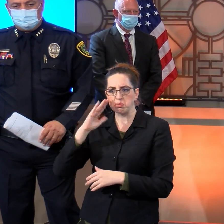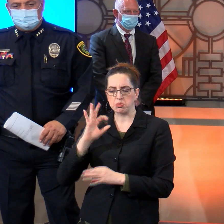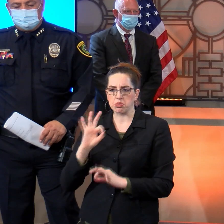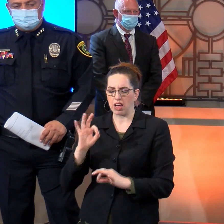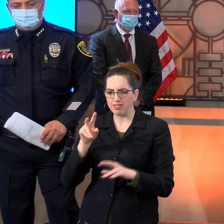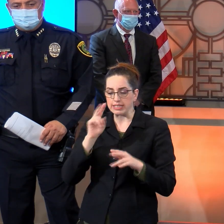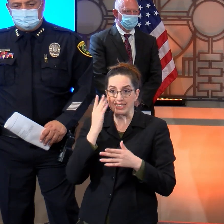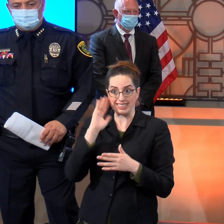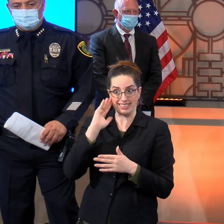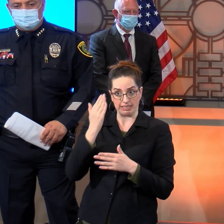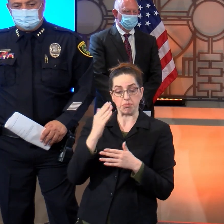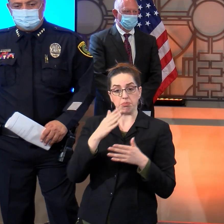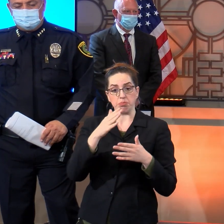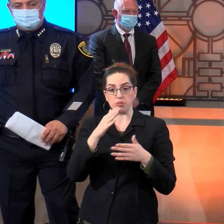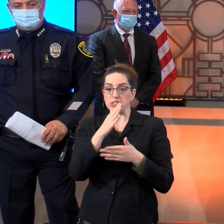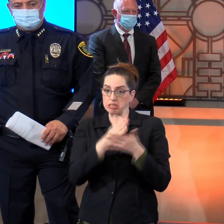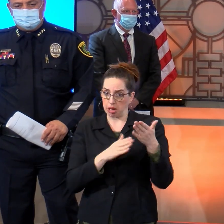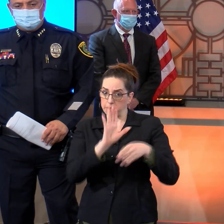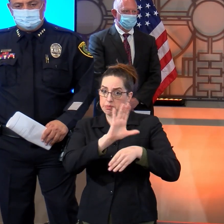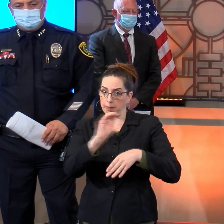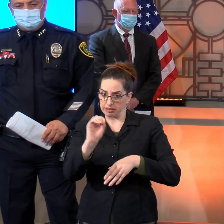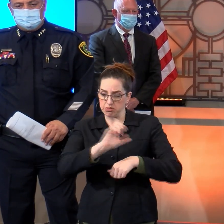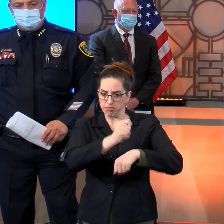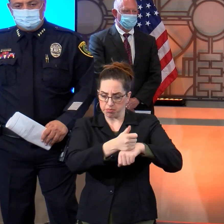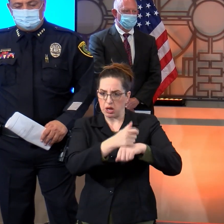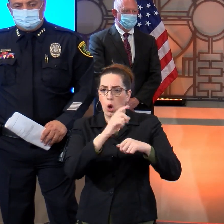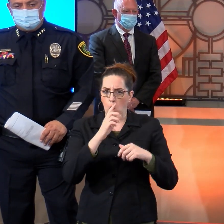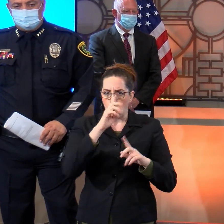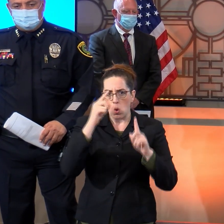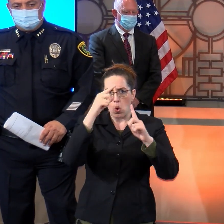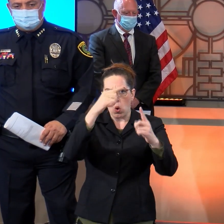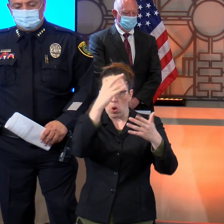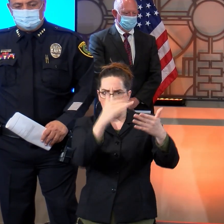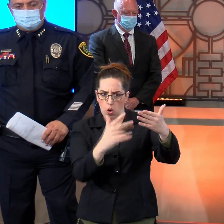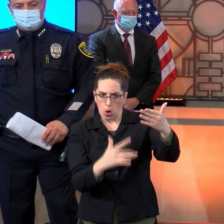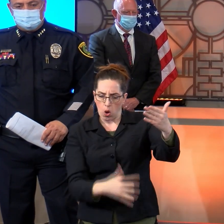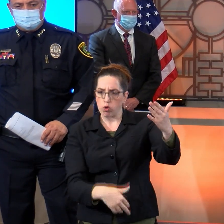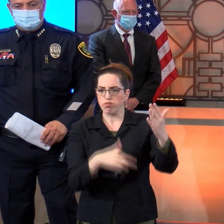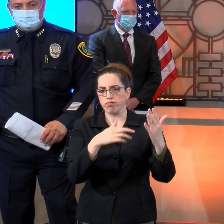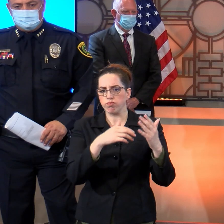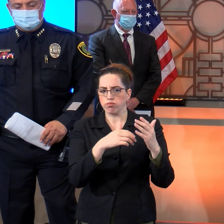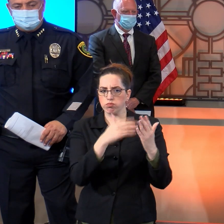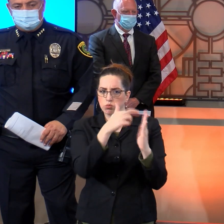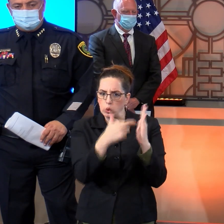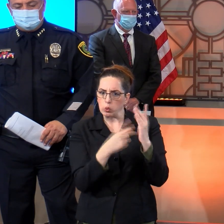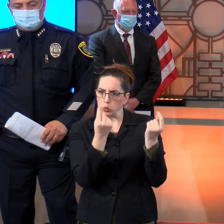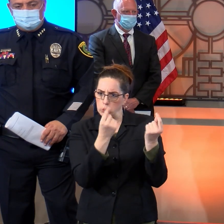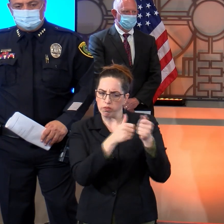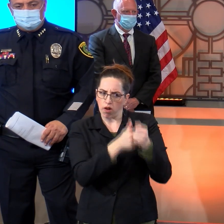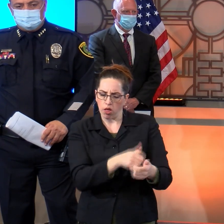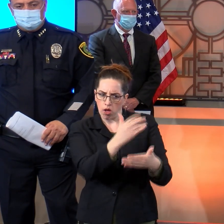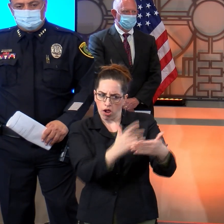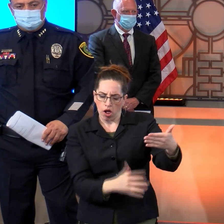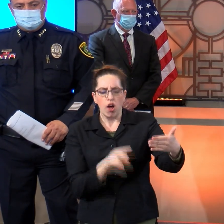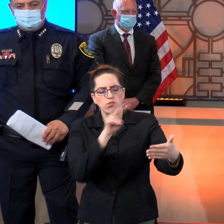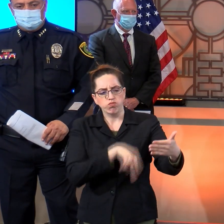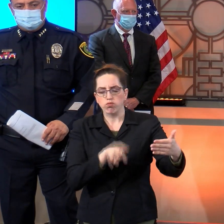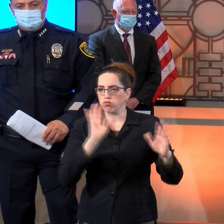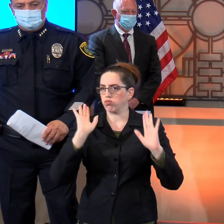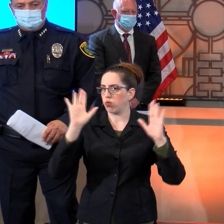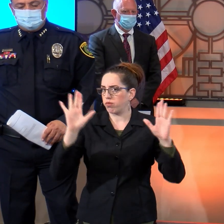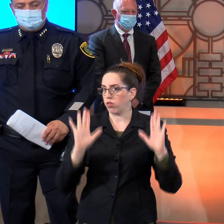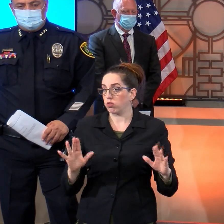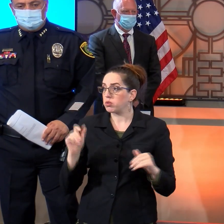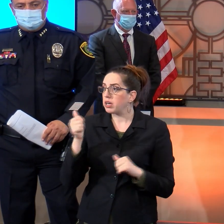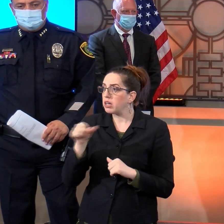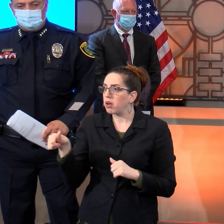individual companies that follow these guidelines and what they've produced. They're absolutely terrific. And for anybody looking for a